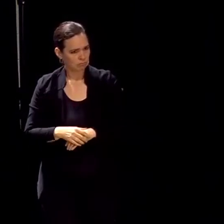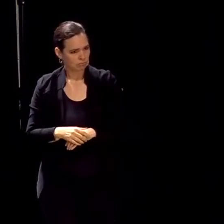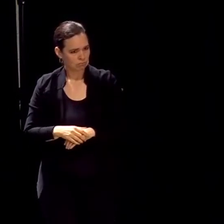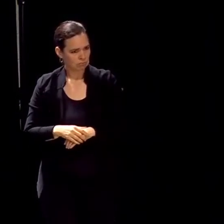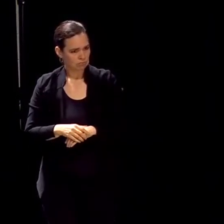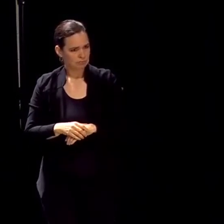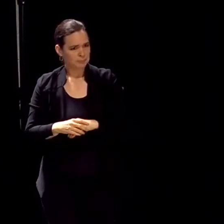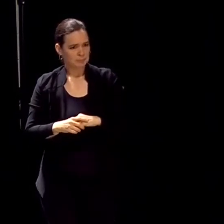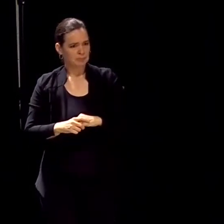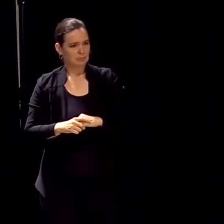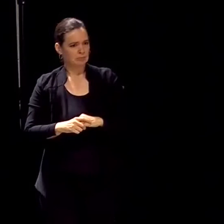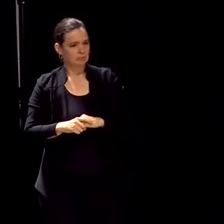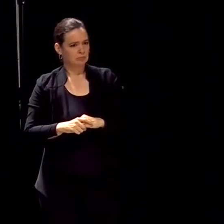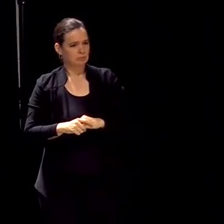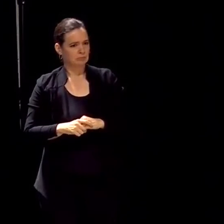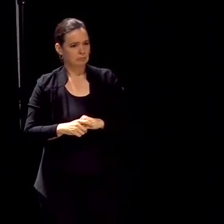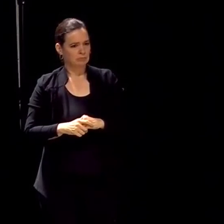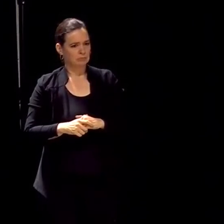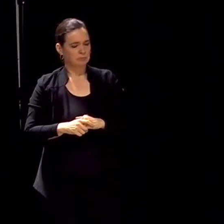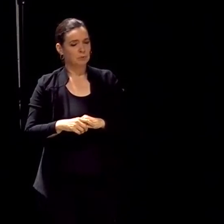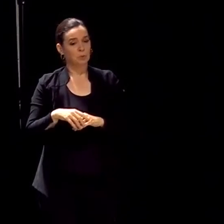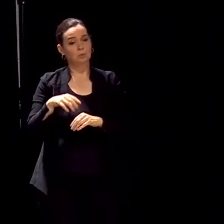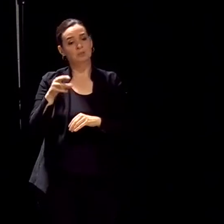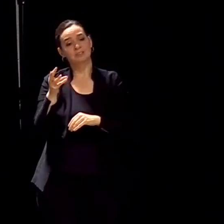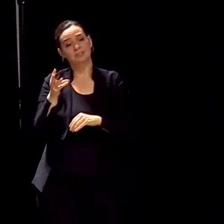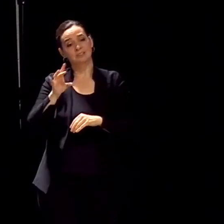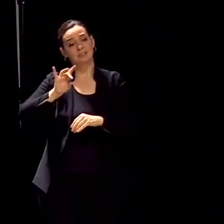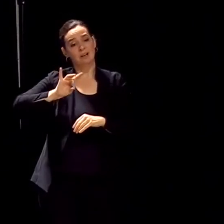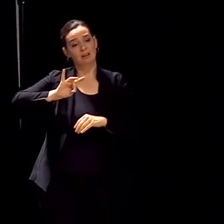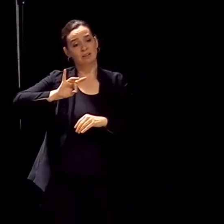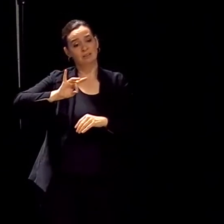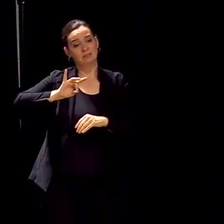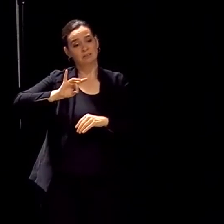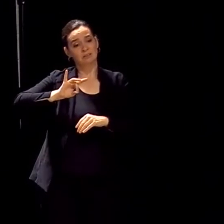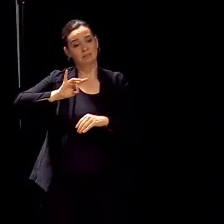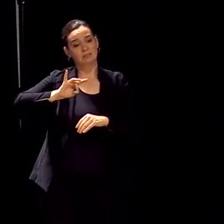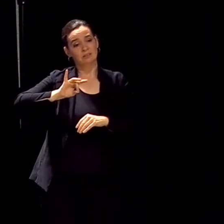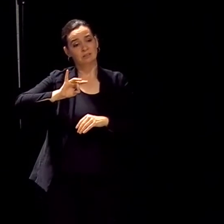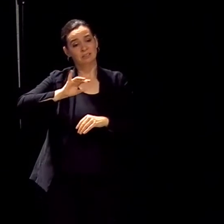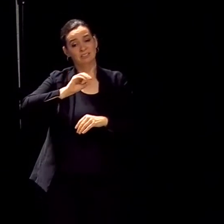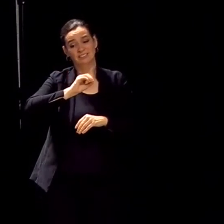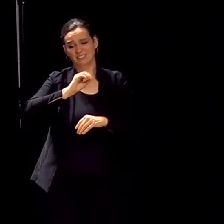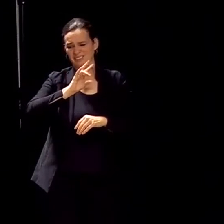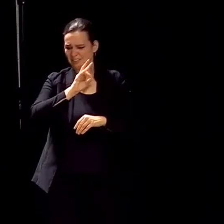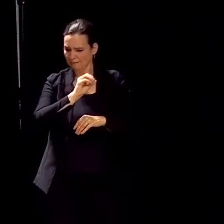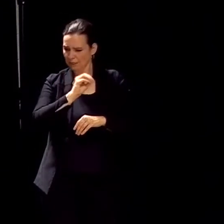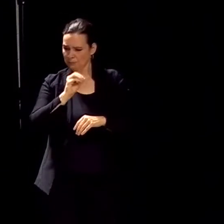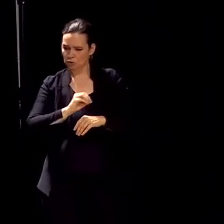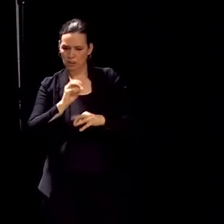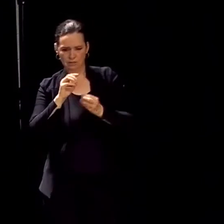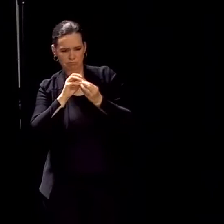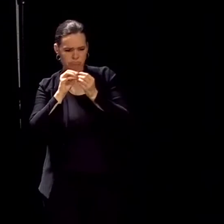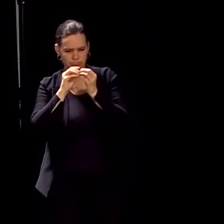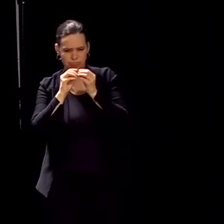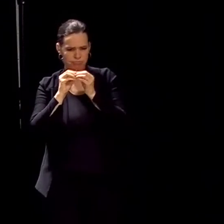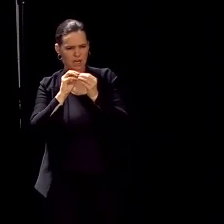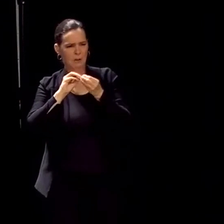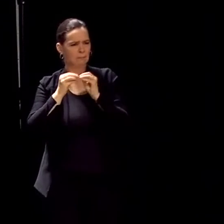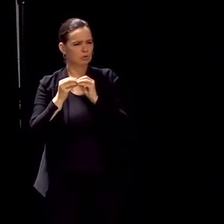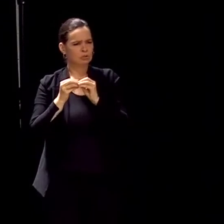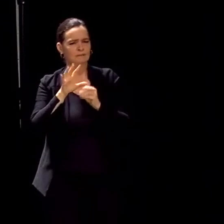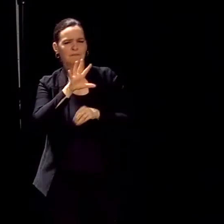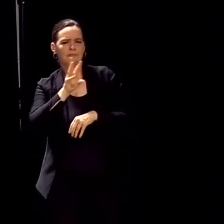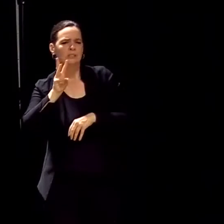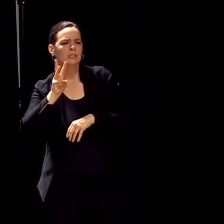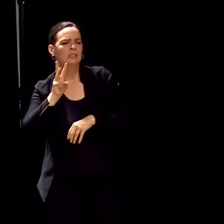Active cases, 868, 7% of that, 56. So we're performing slightly better than where we should be, but these people just